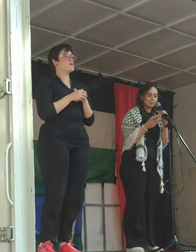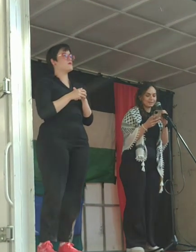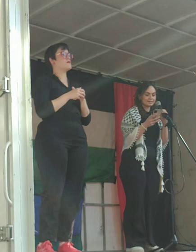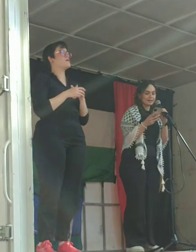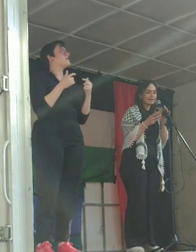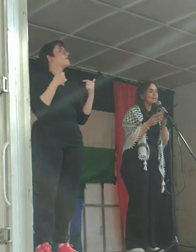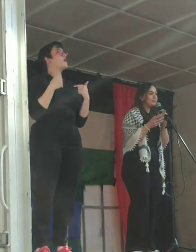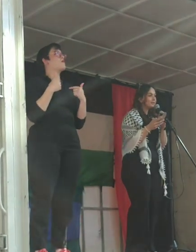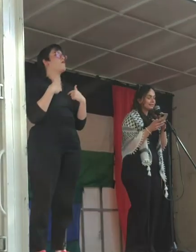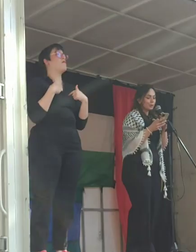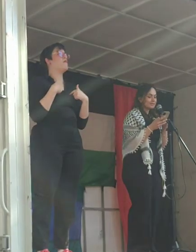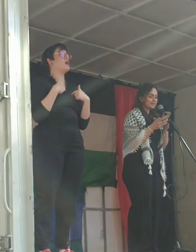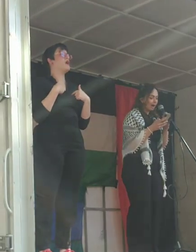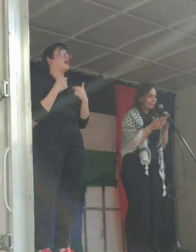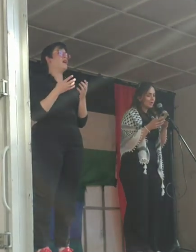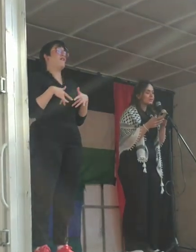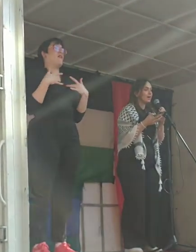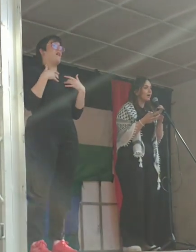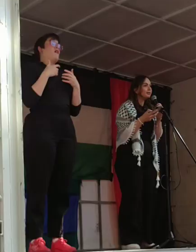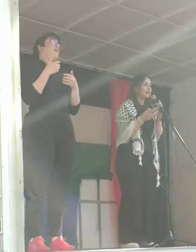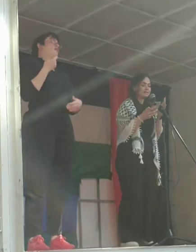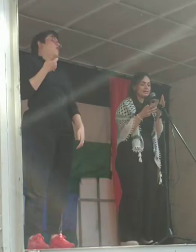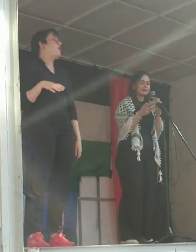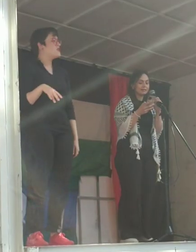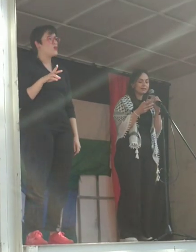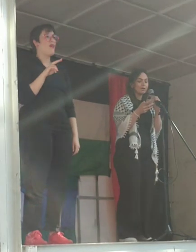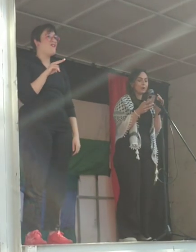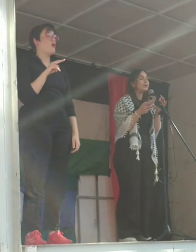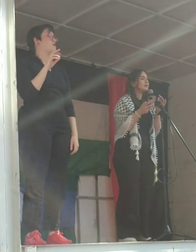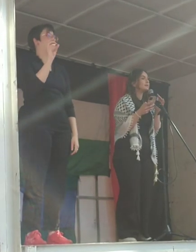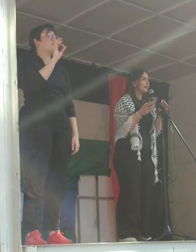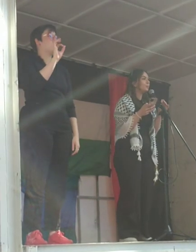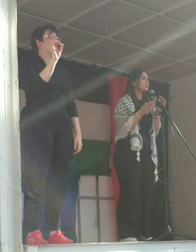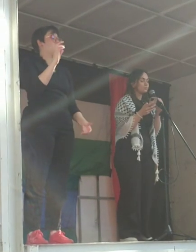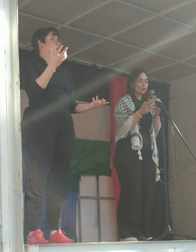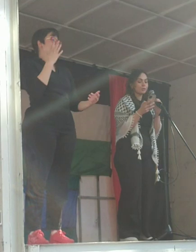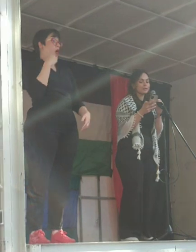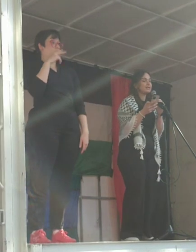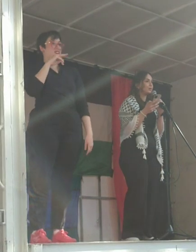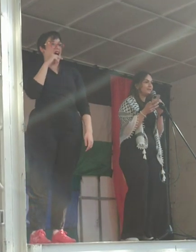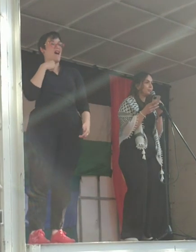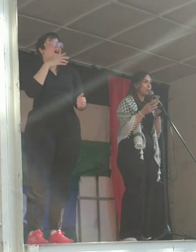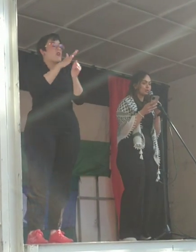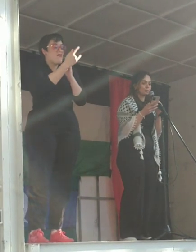I am not hopeless. I can admit that there was a time when I was younger that I didn't even think where we are today with the